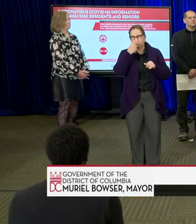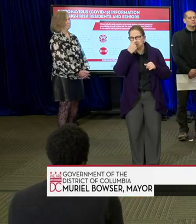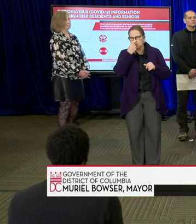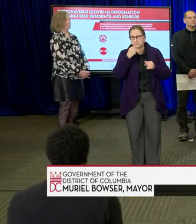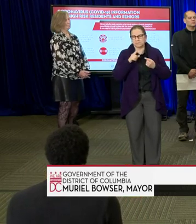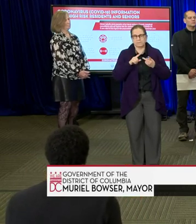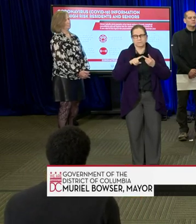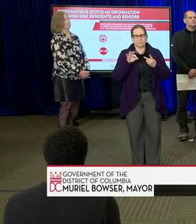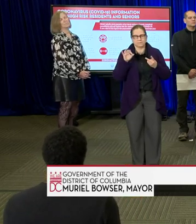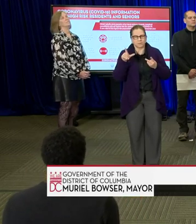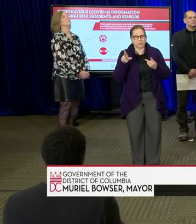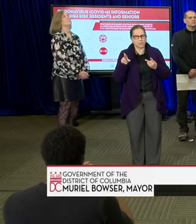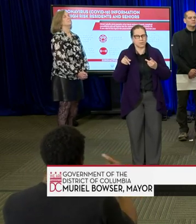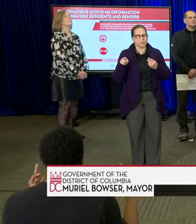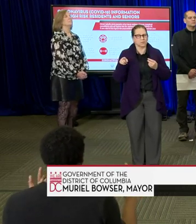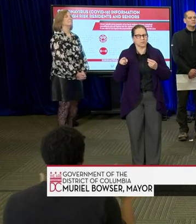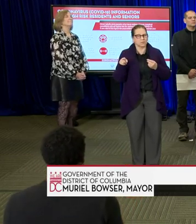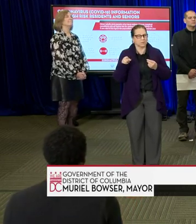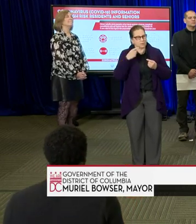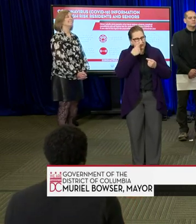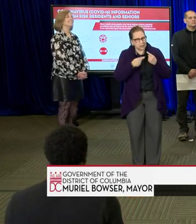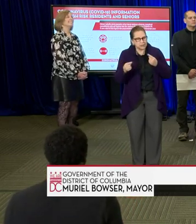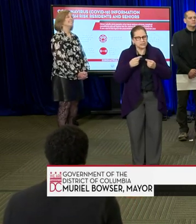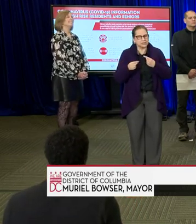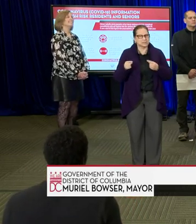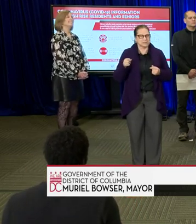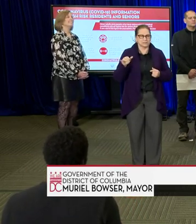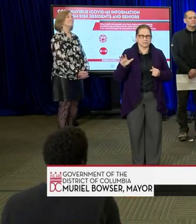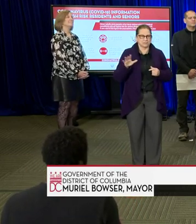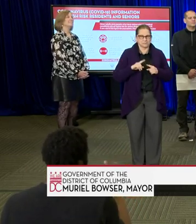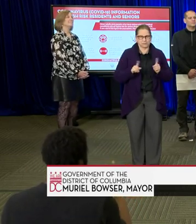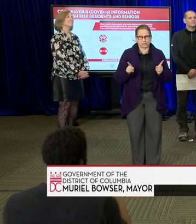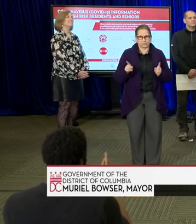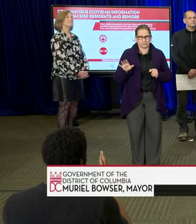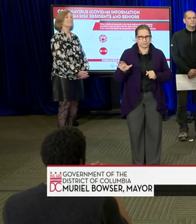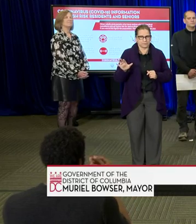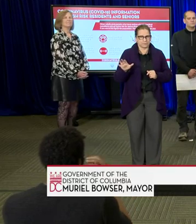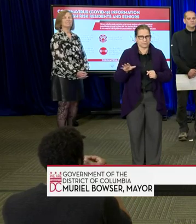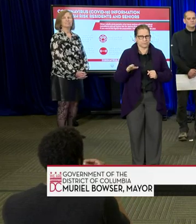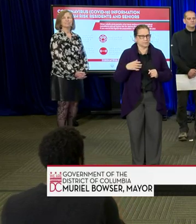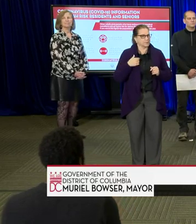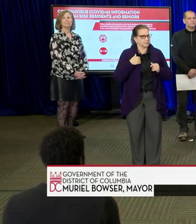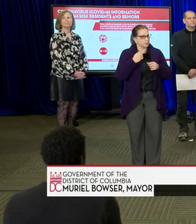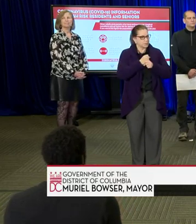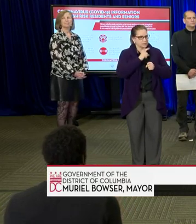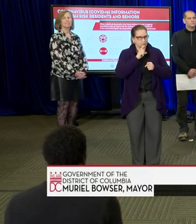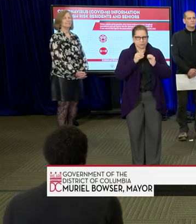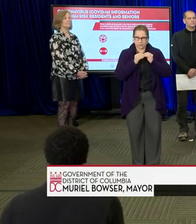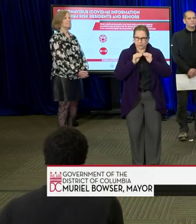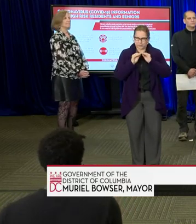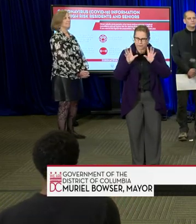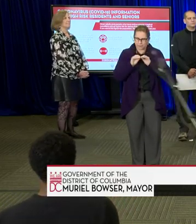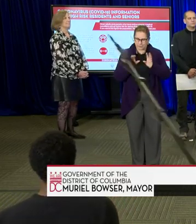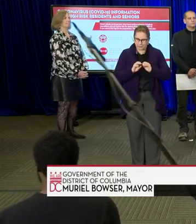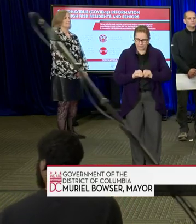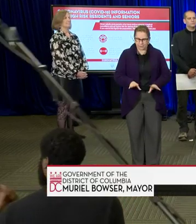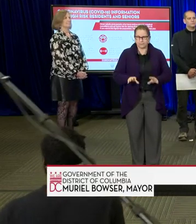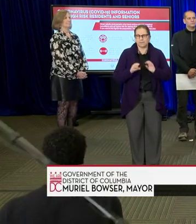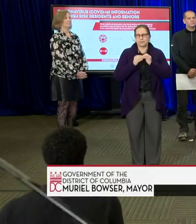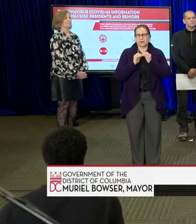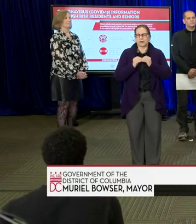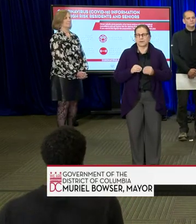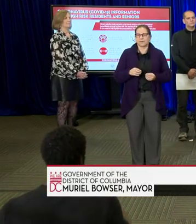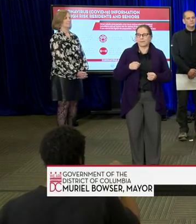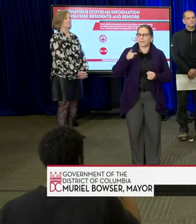clarity that you can look into the numbers with. Thank you. Having any impact on crime? Is crime down because of this thing?